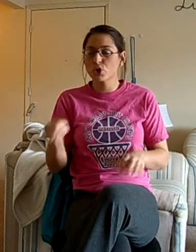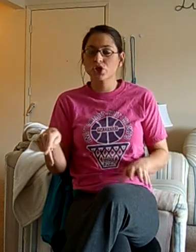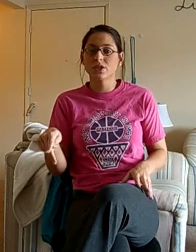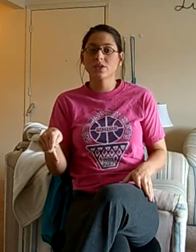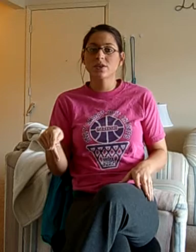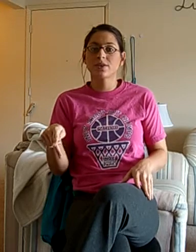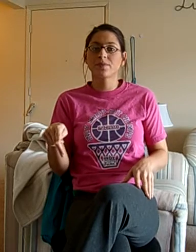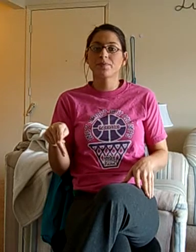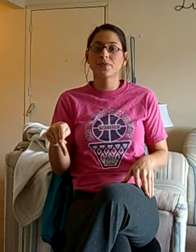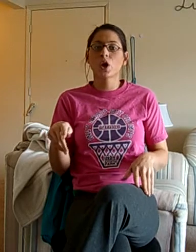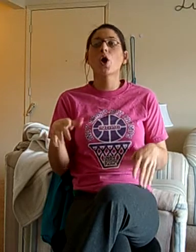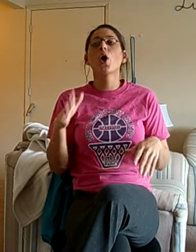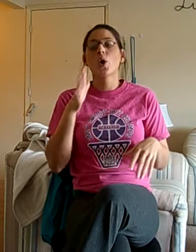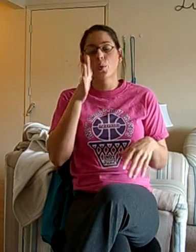varying physical properties.